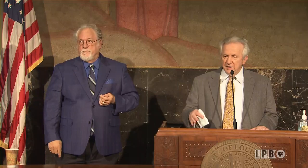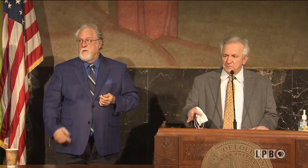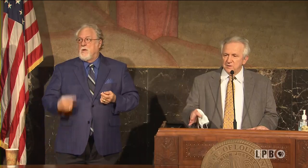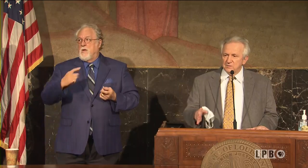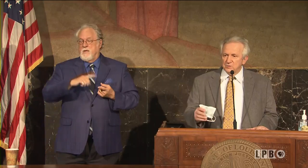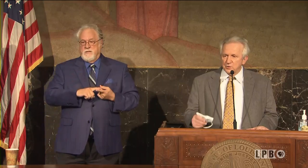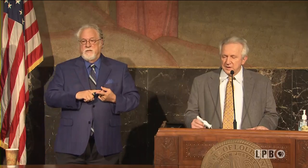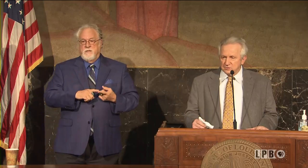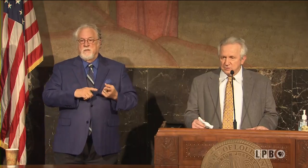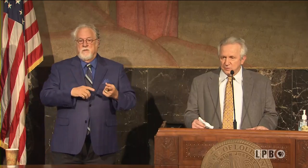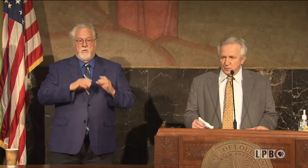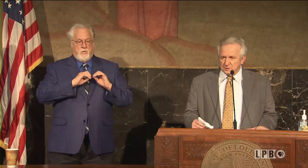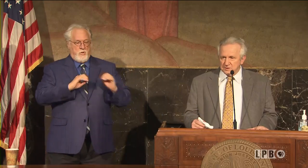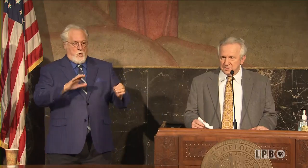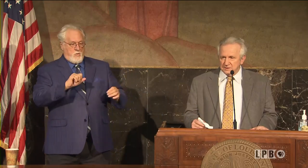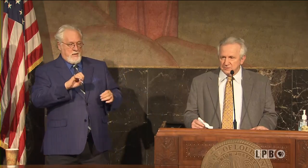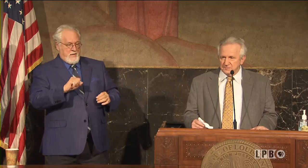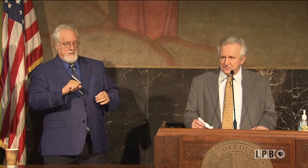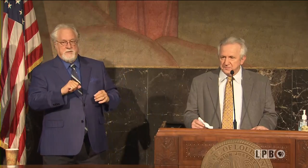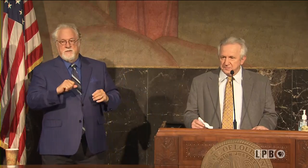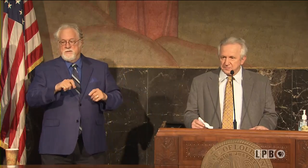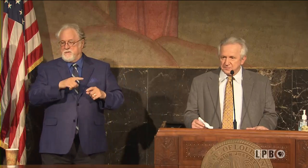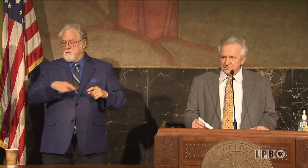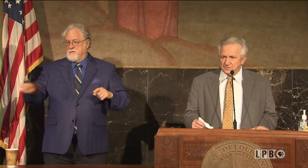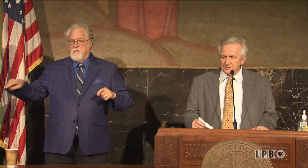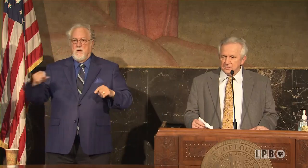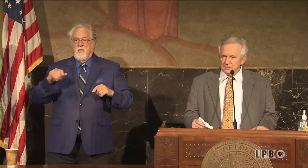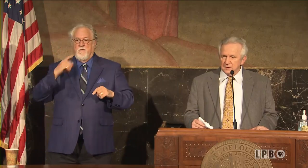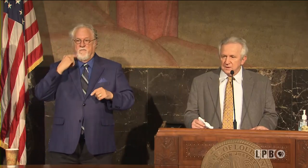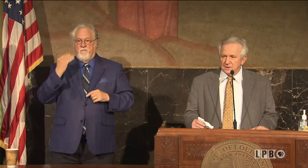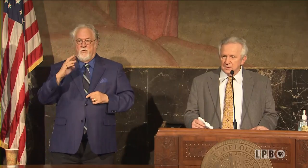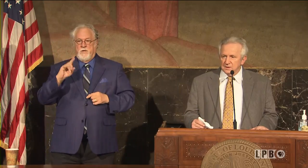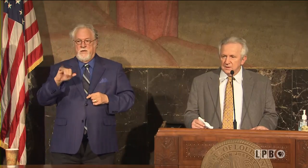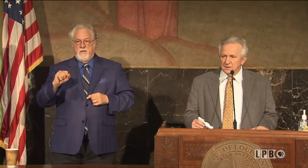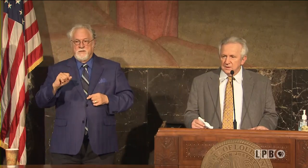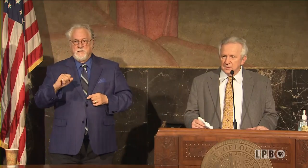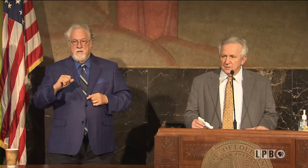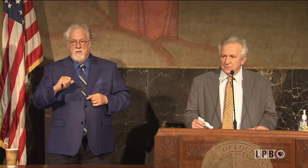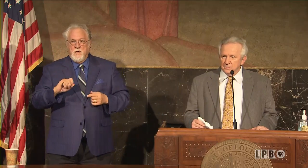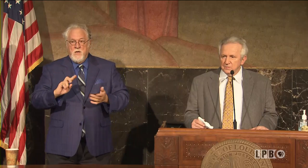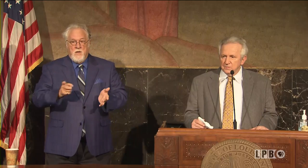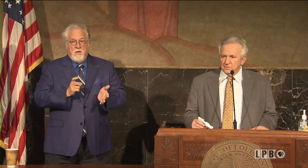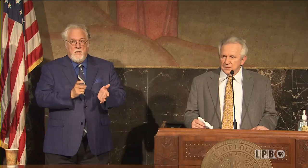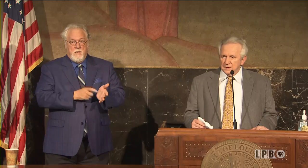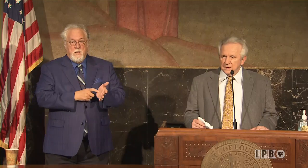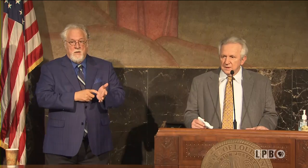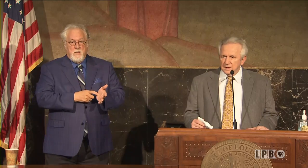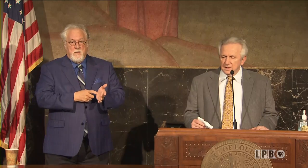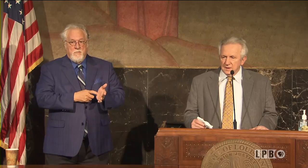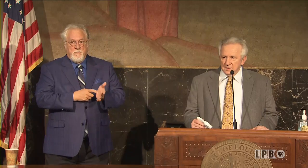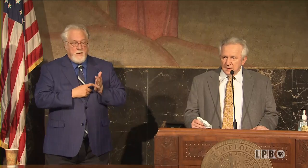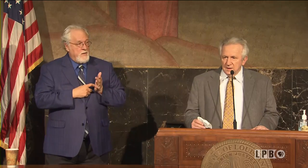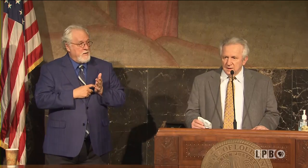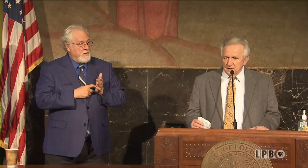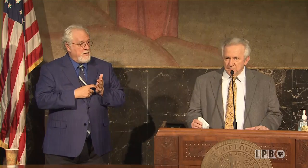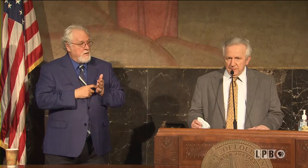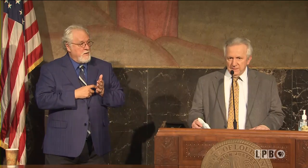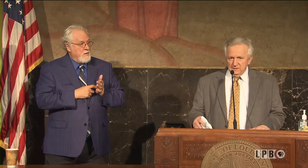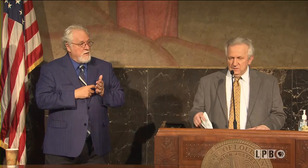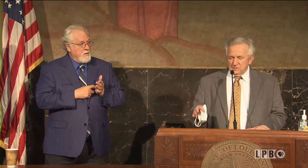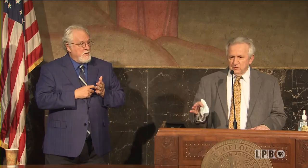until they have no cases for 14 days. And is there any mandate on nursing homes of having the cases for